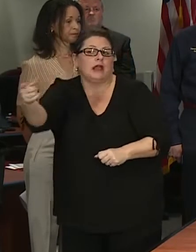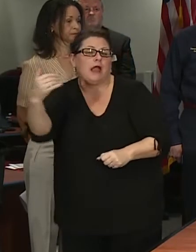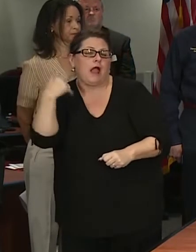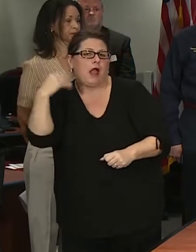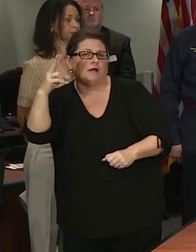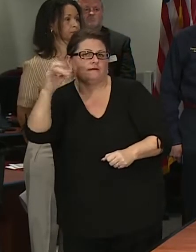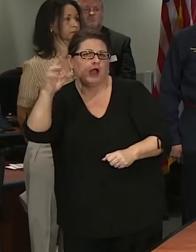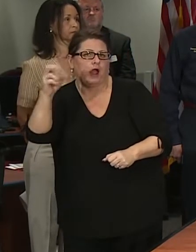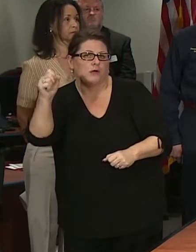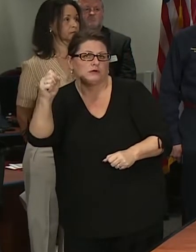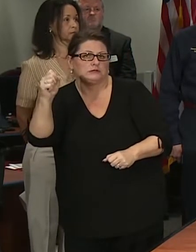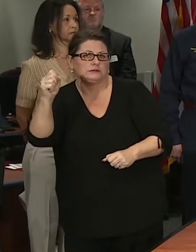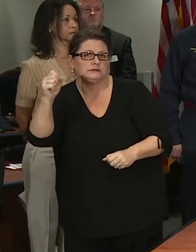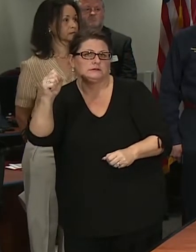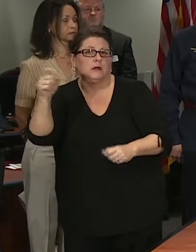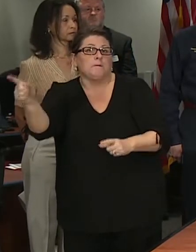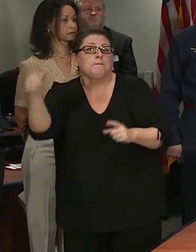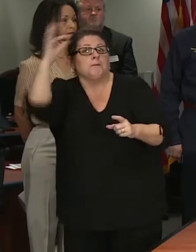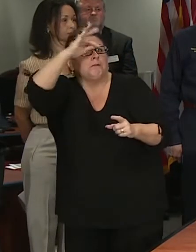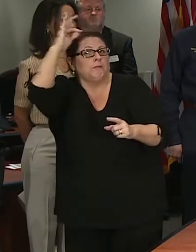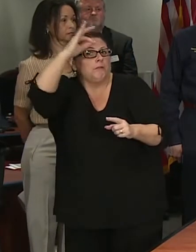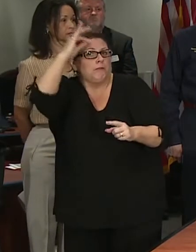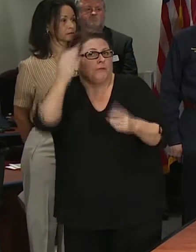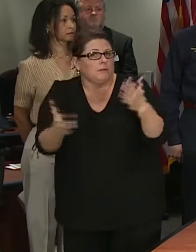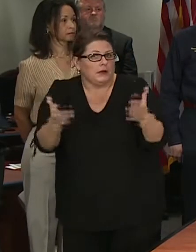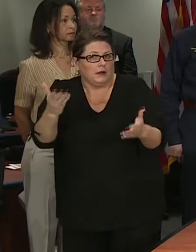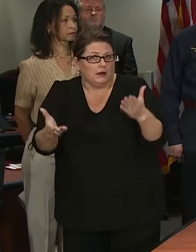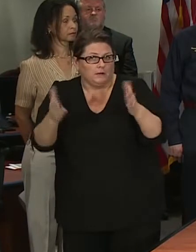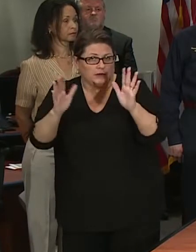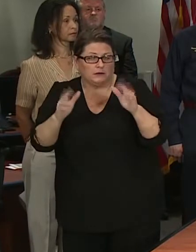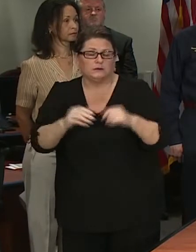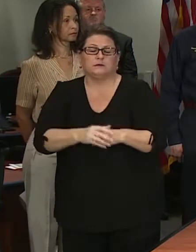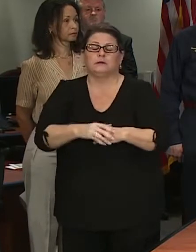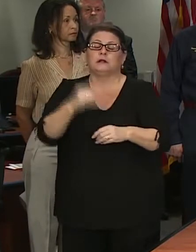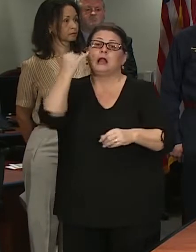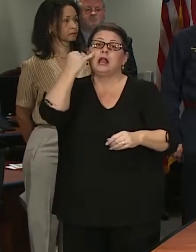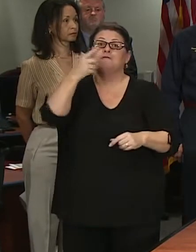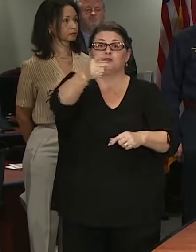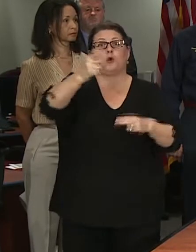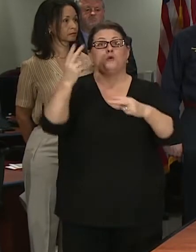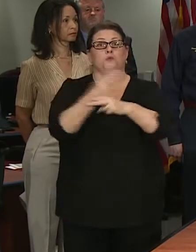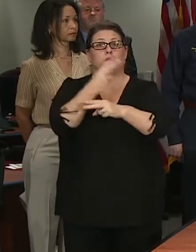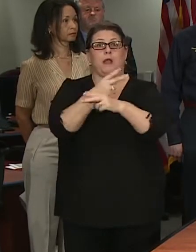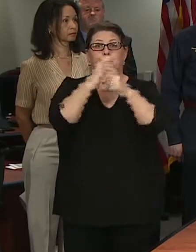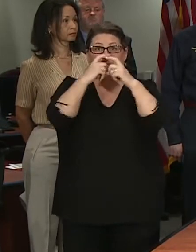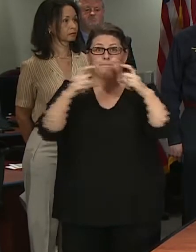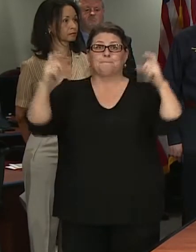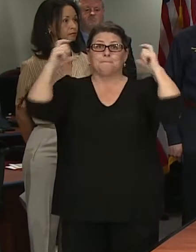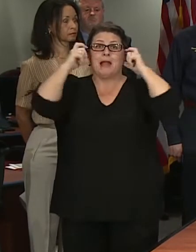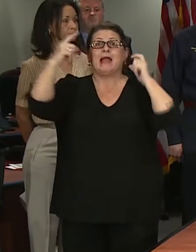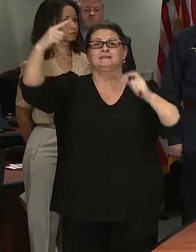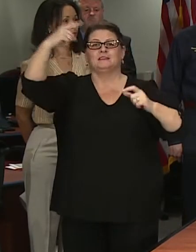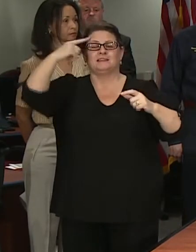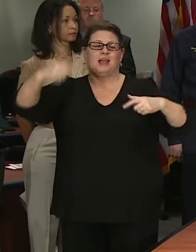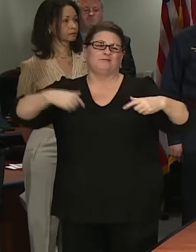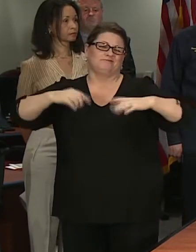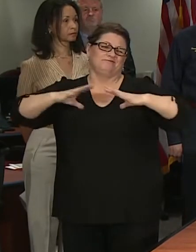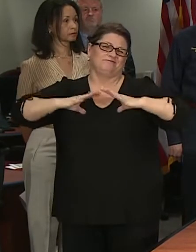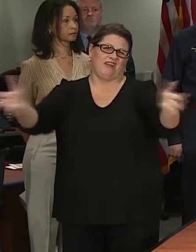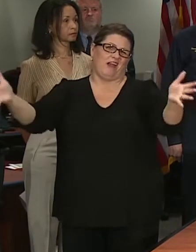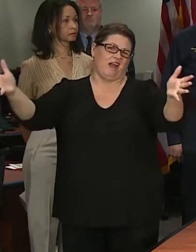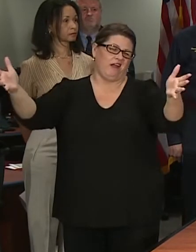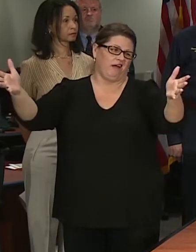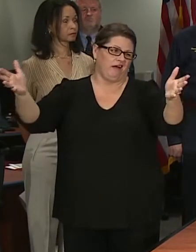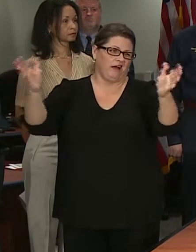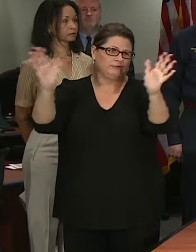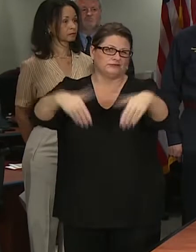to spread it but not yet showing symptoms. People wearing masks should not feel a false sense of security as well. This